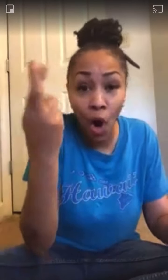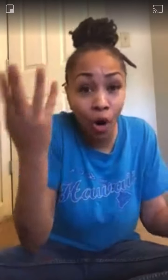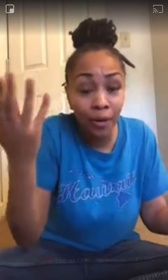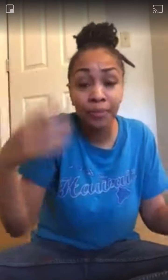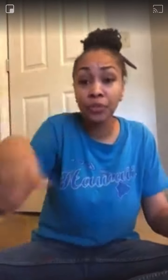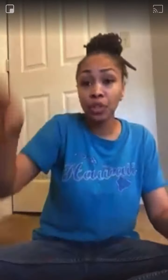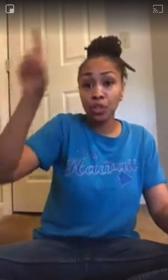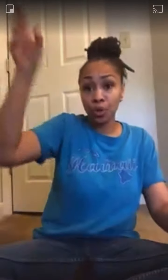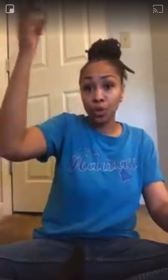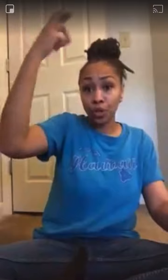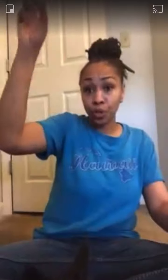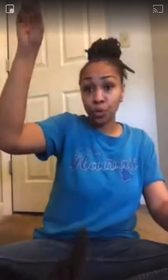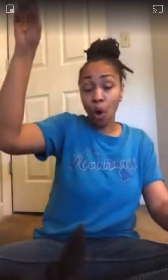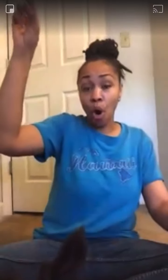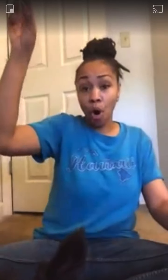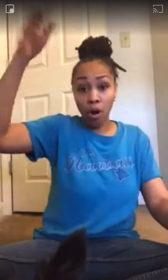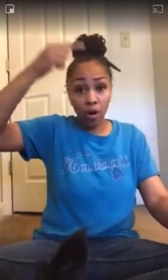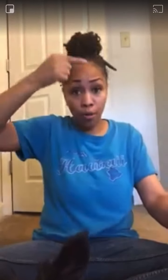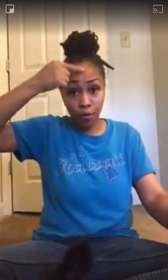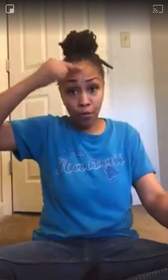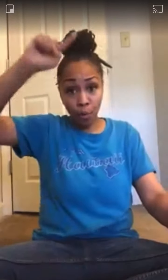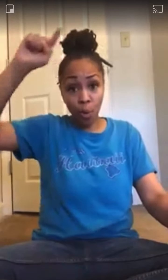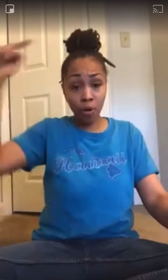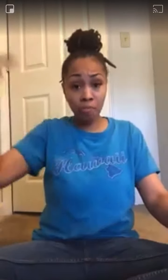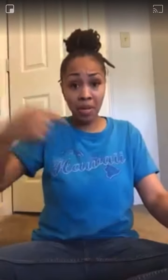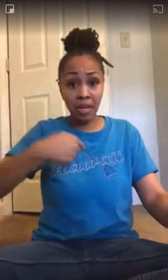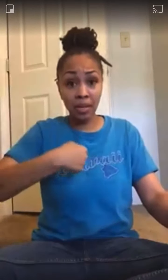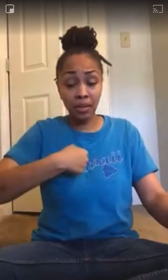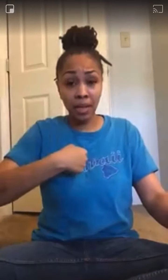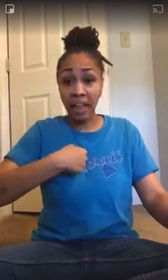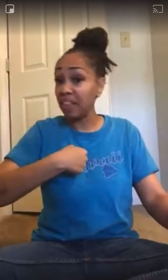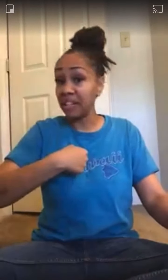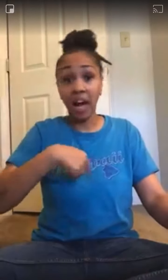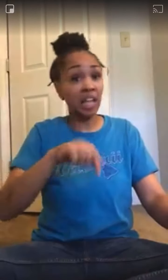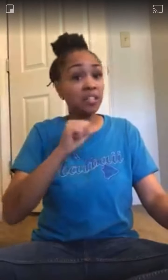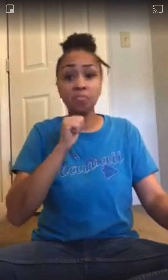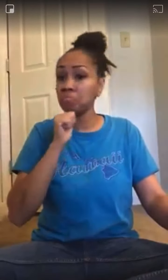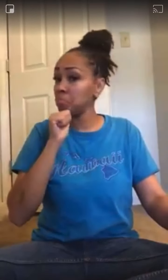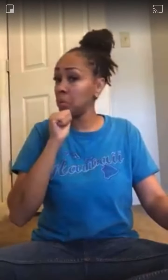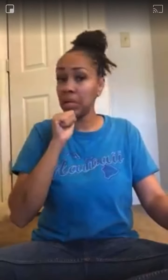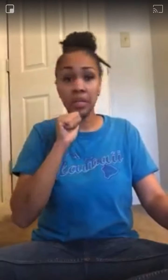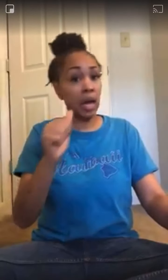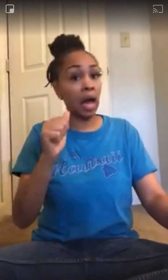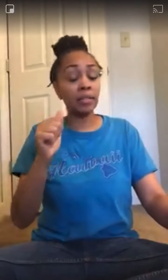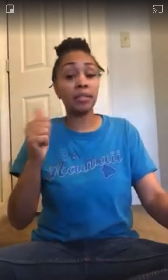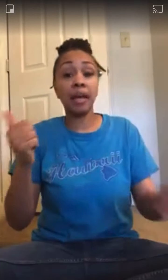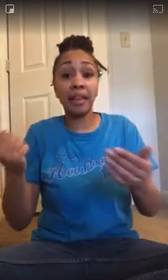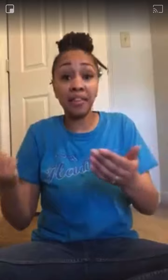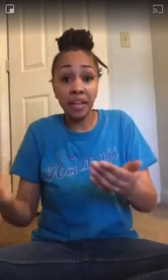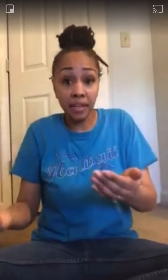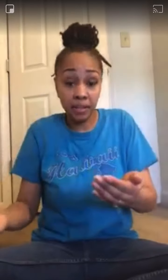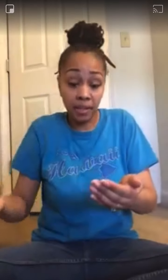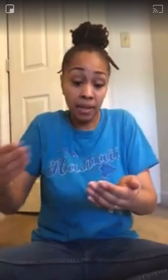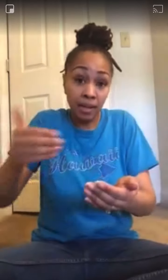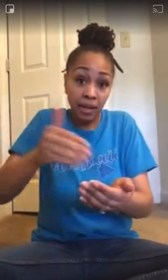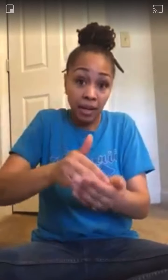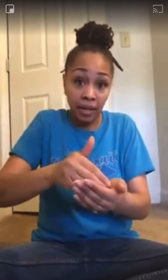R. So you are for me, and then not, and then